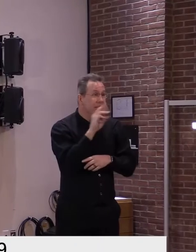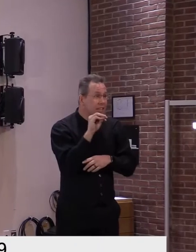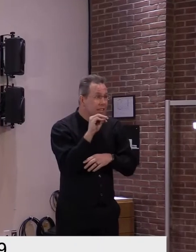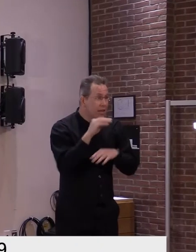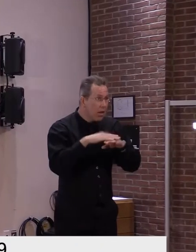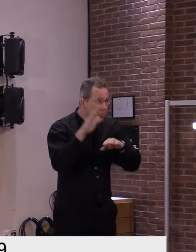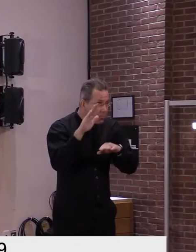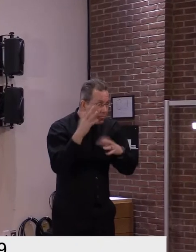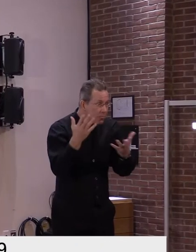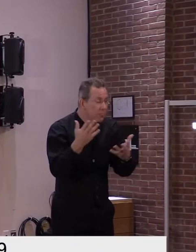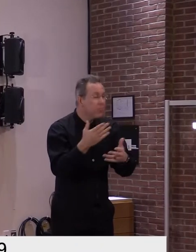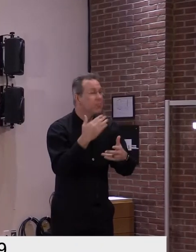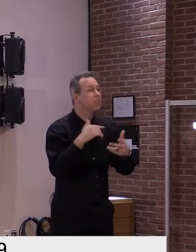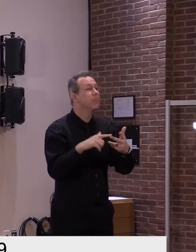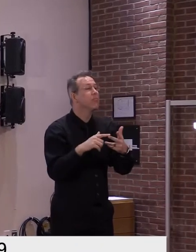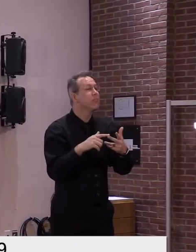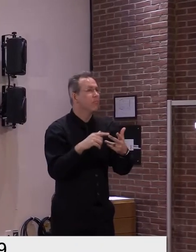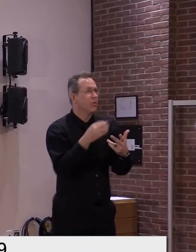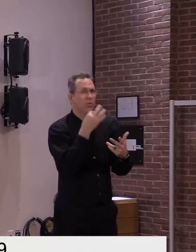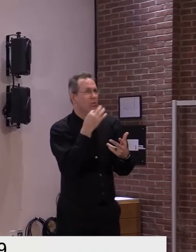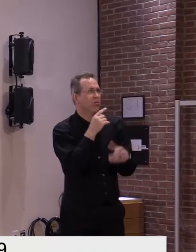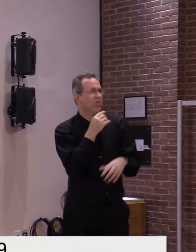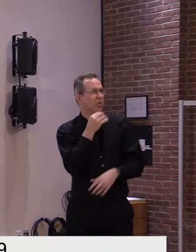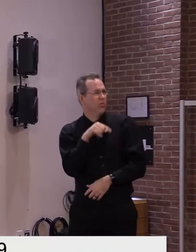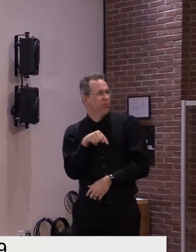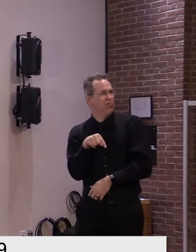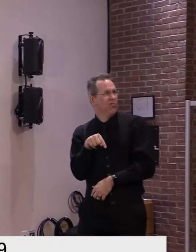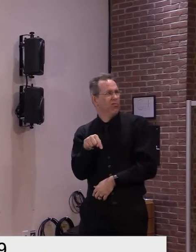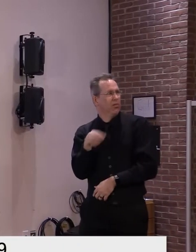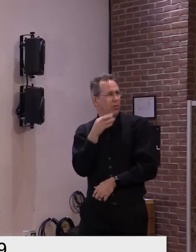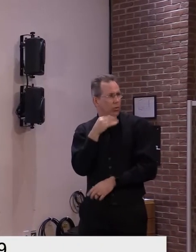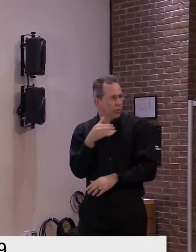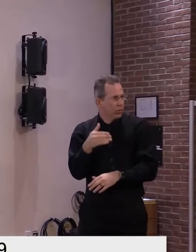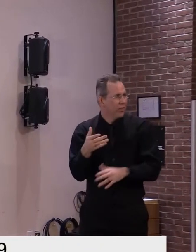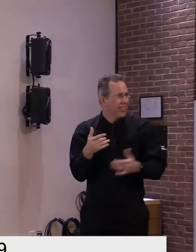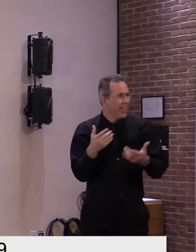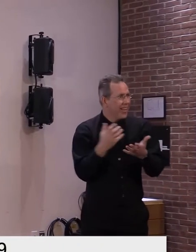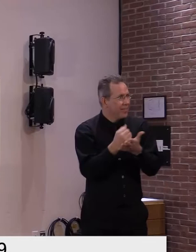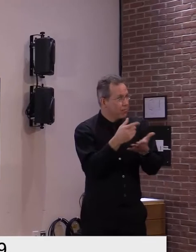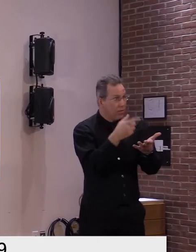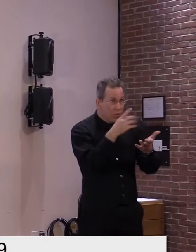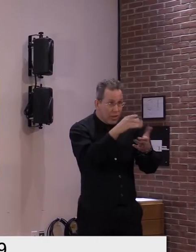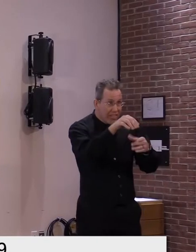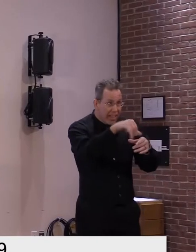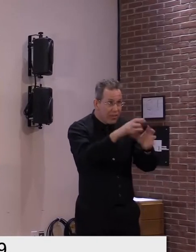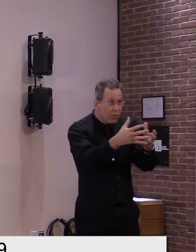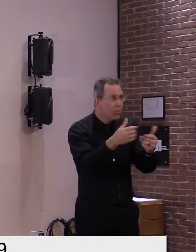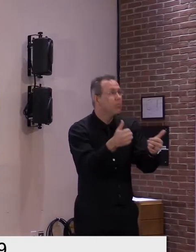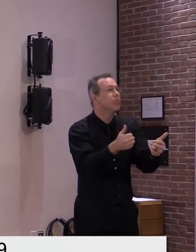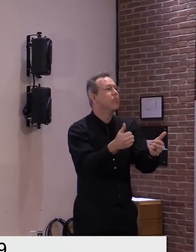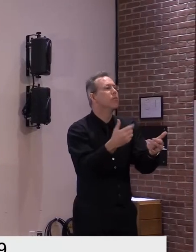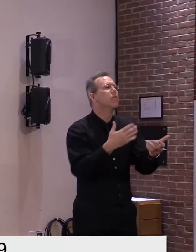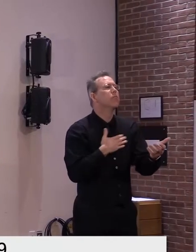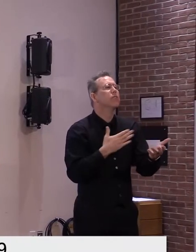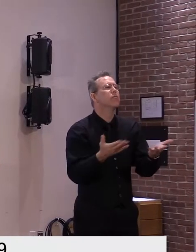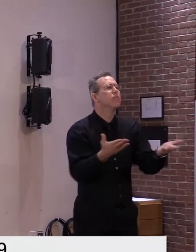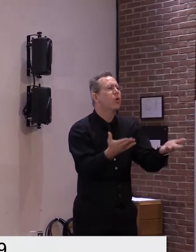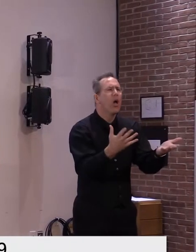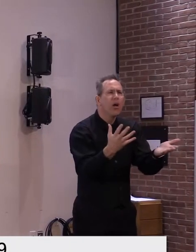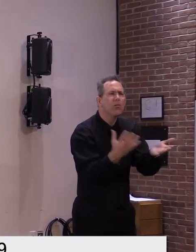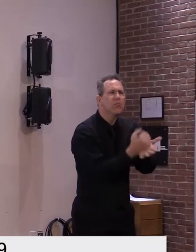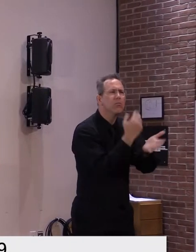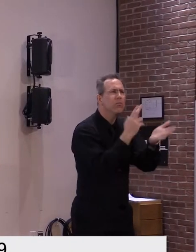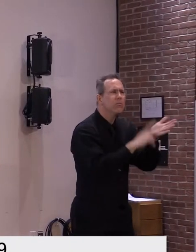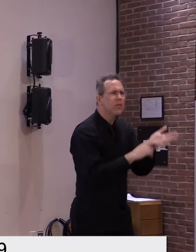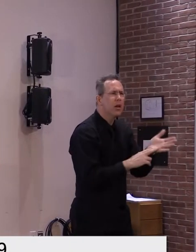age band. So if you're in that age band, here's my recommendation right now, is that you go on and set up an account